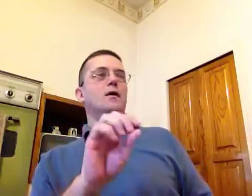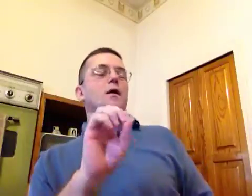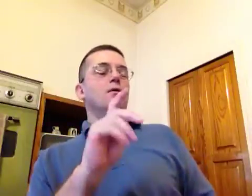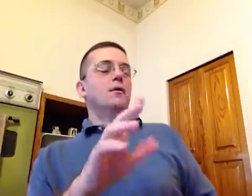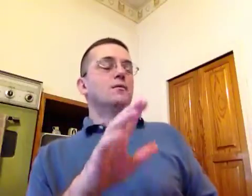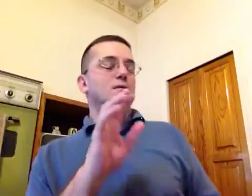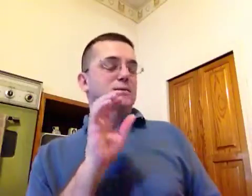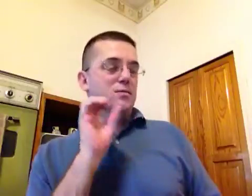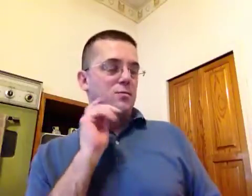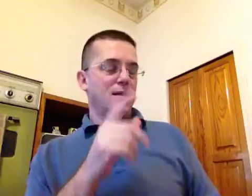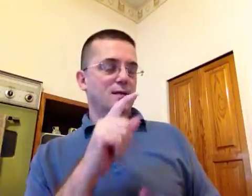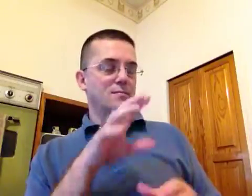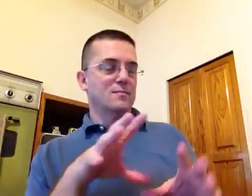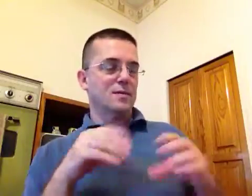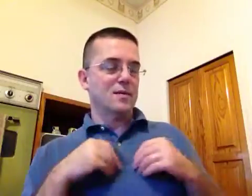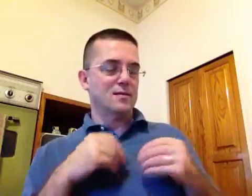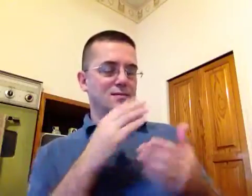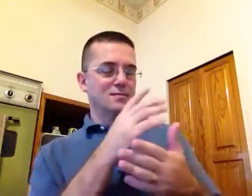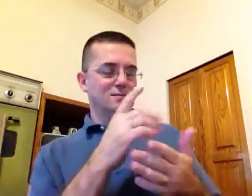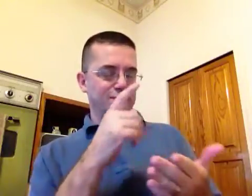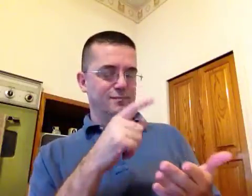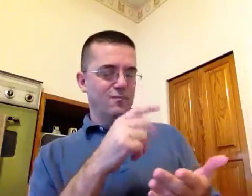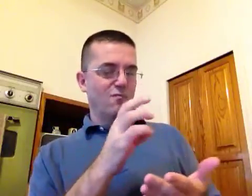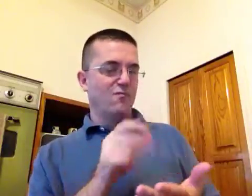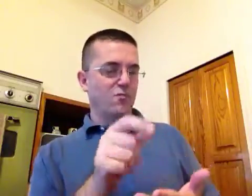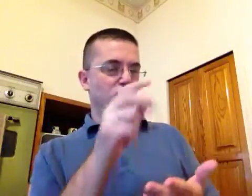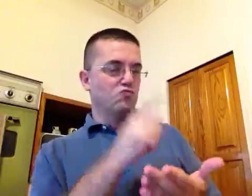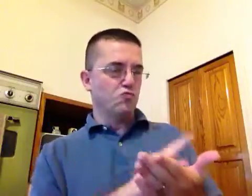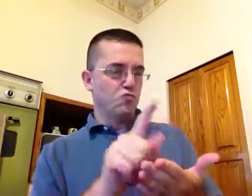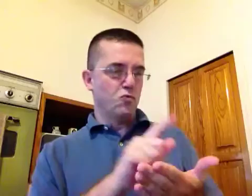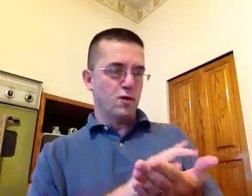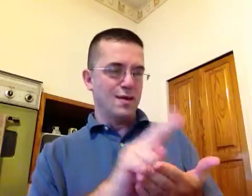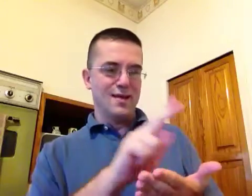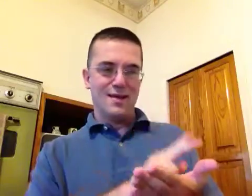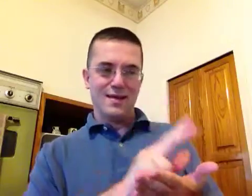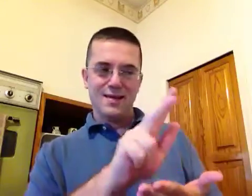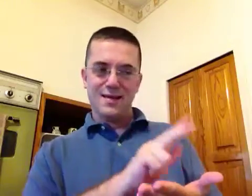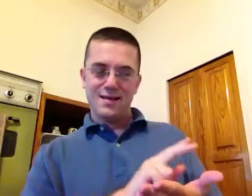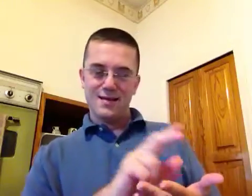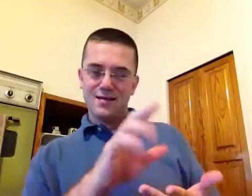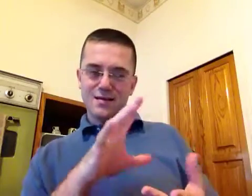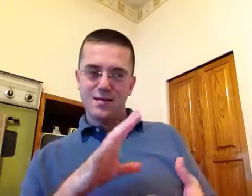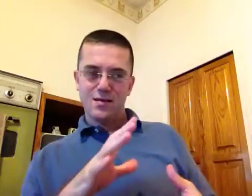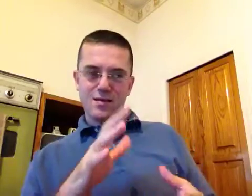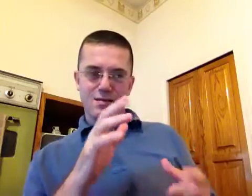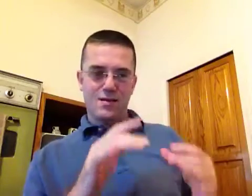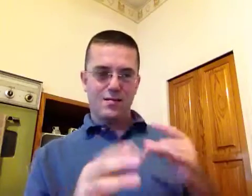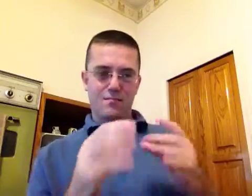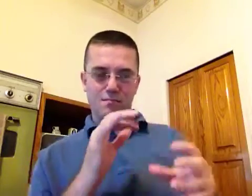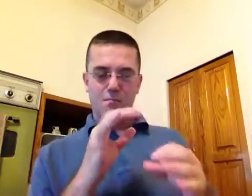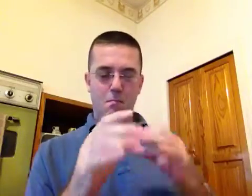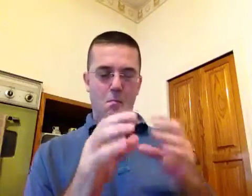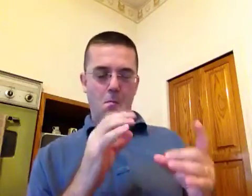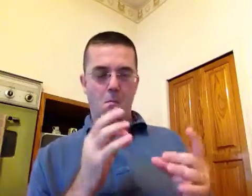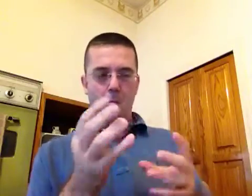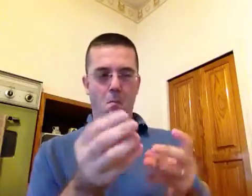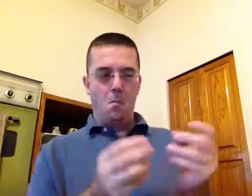comfortable with the fact that this new budget thing we're doing together and this whole new financial peace thing we're doing together is going to actually work? And he's getting